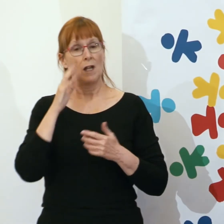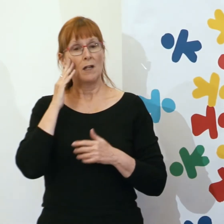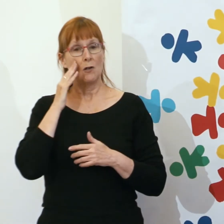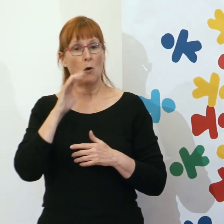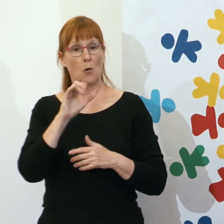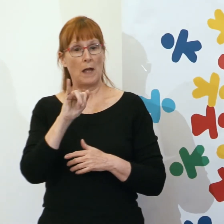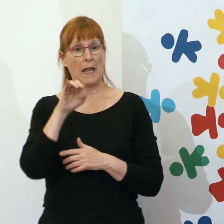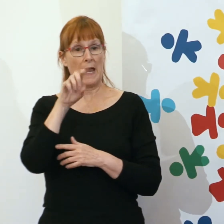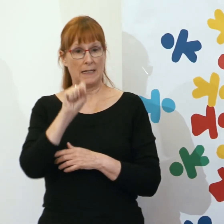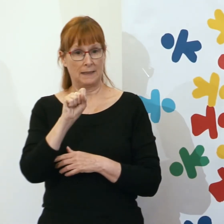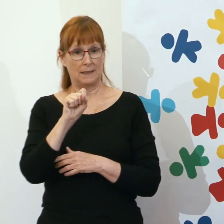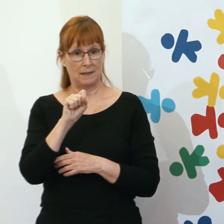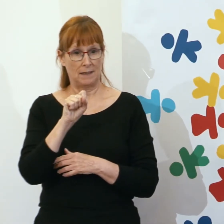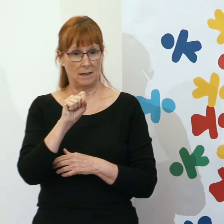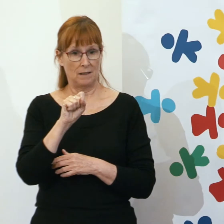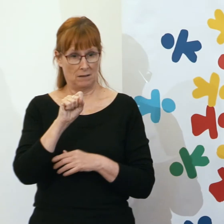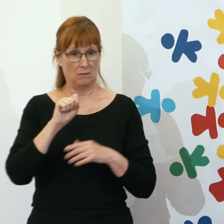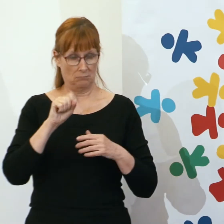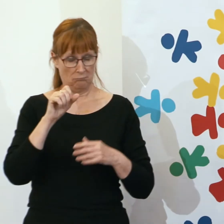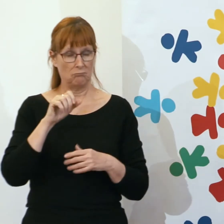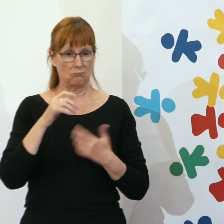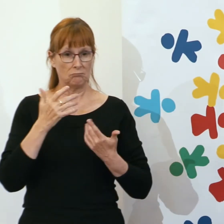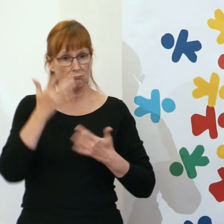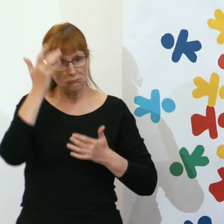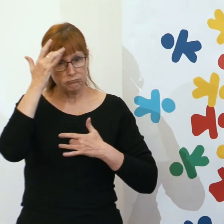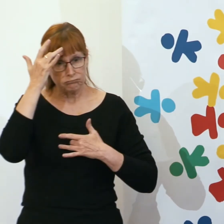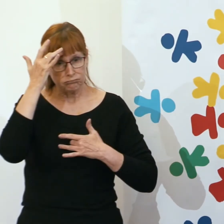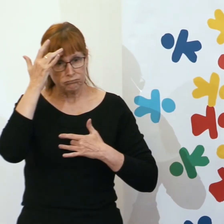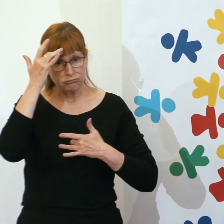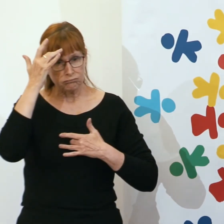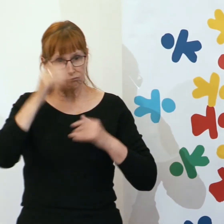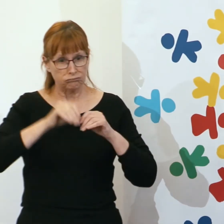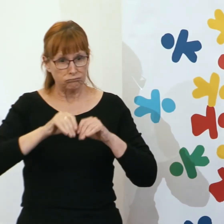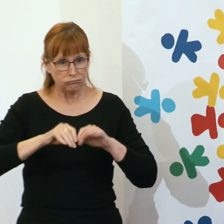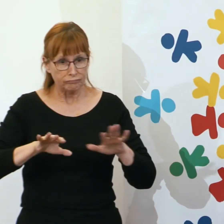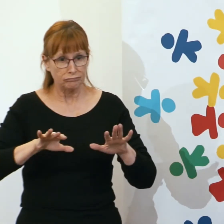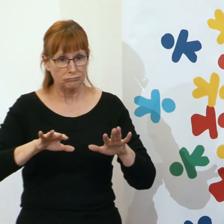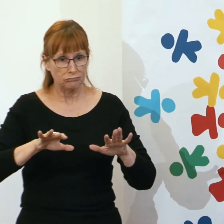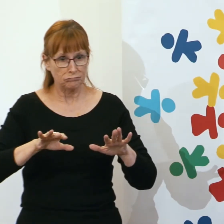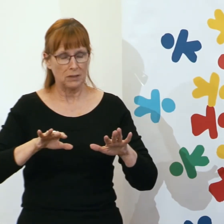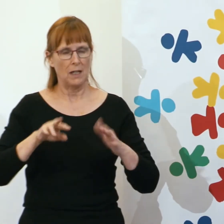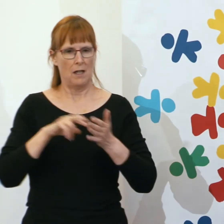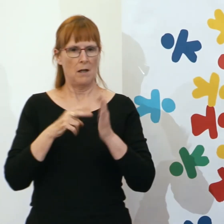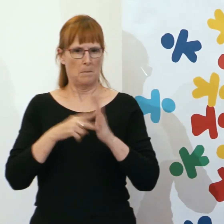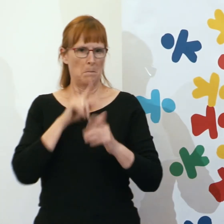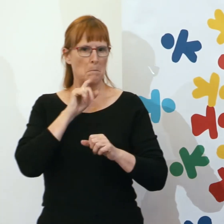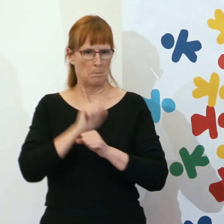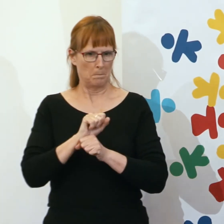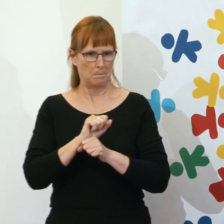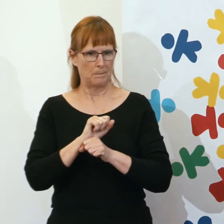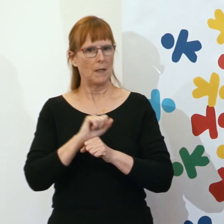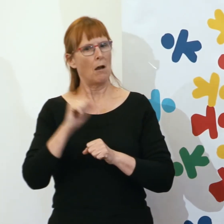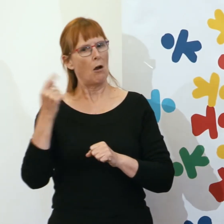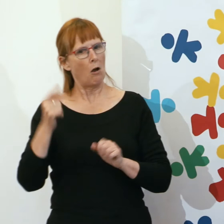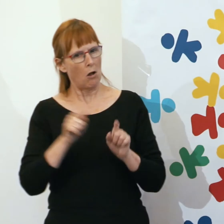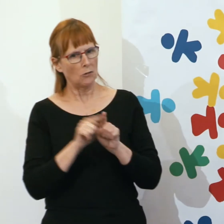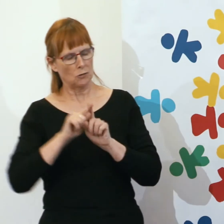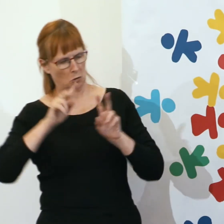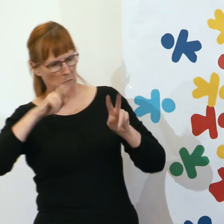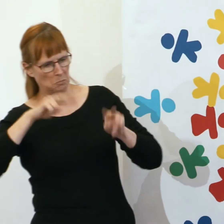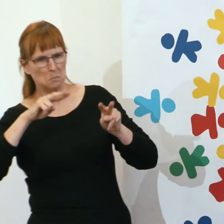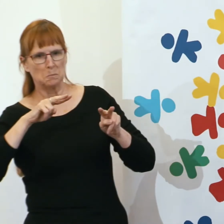strengthen substance abuse treatment, they are promising to eradicate stigmas that